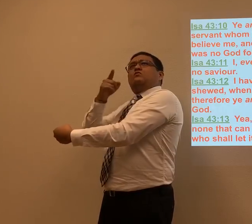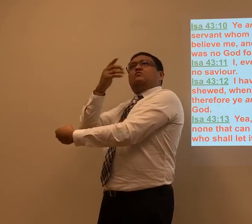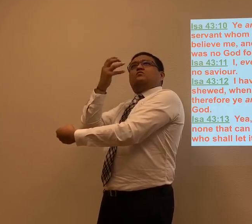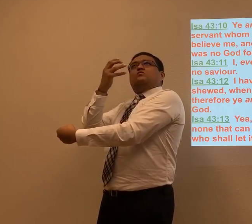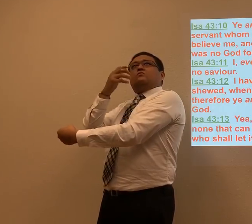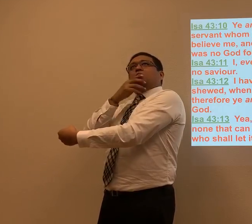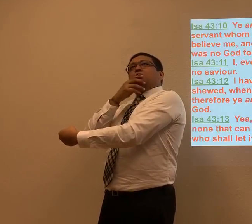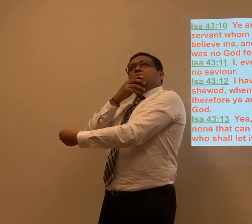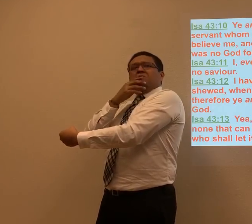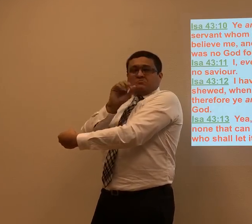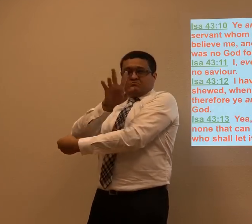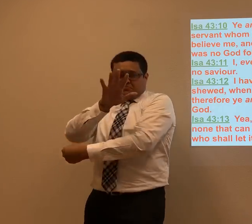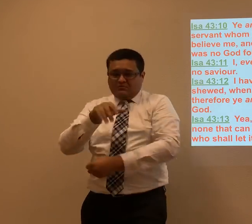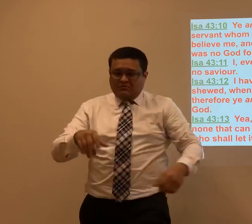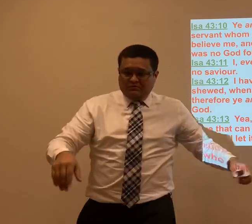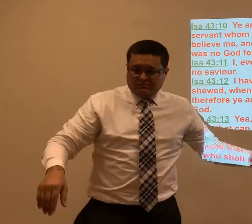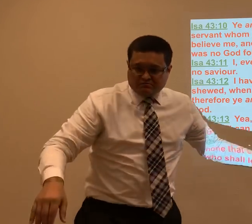I had all power in heaven and earth.